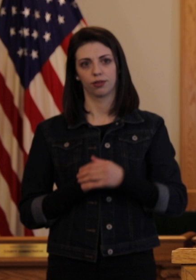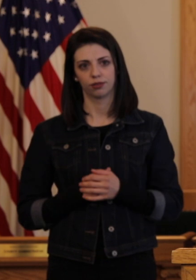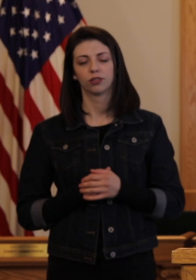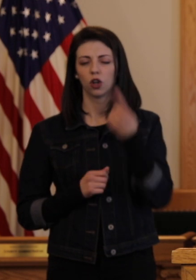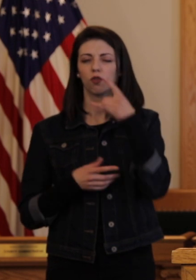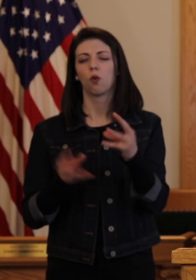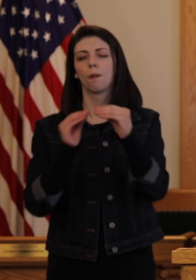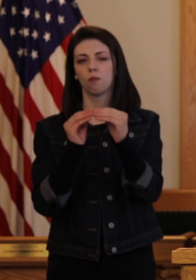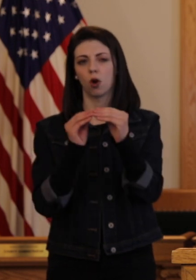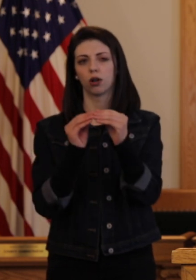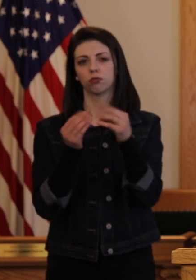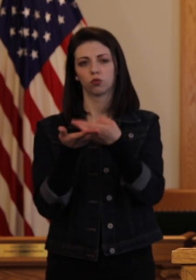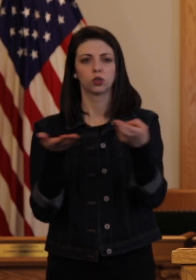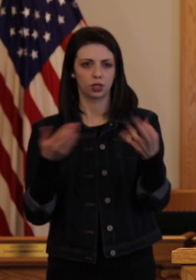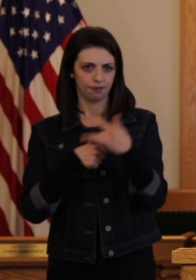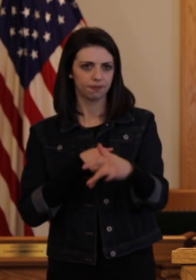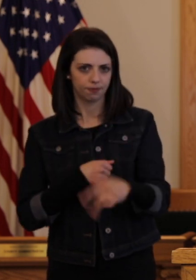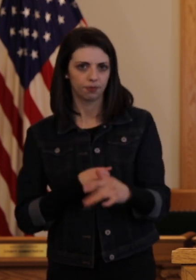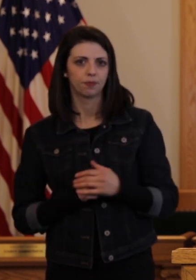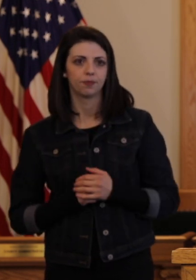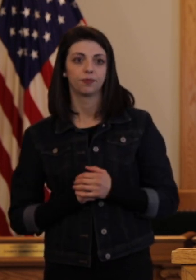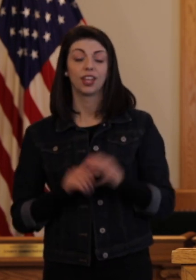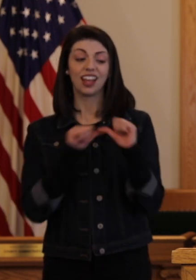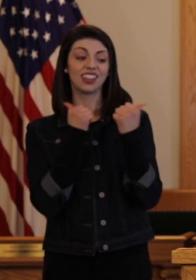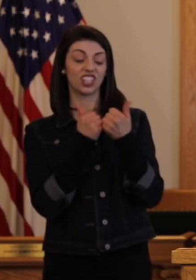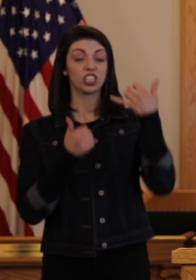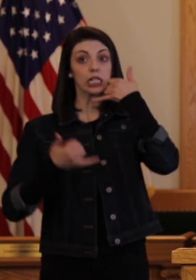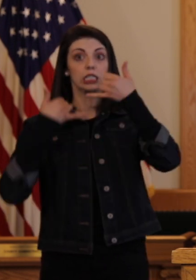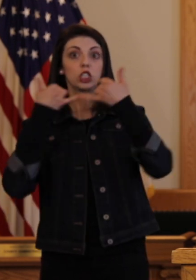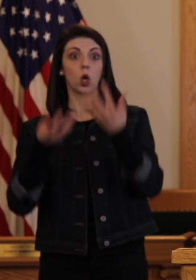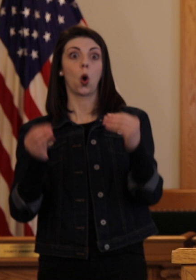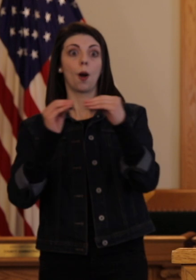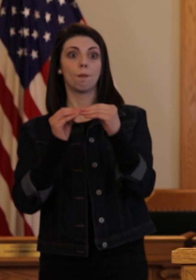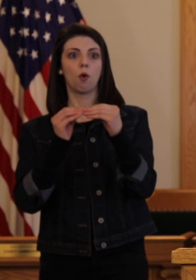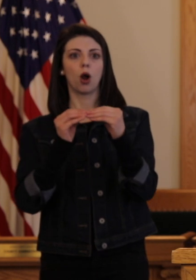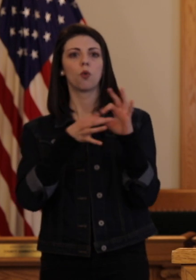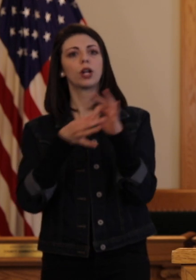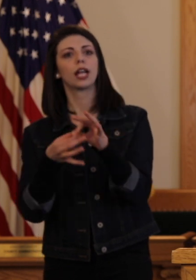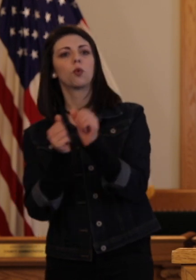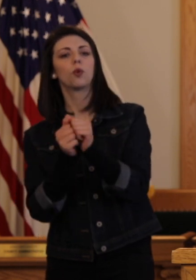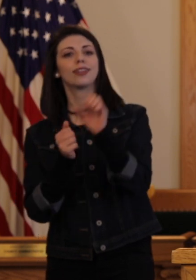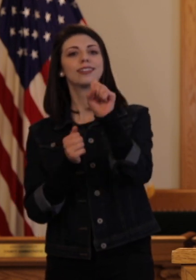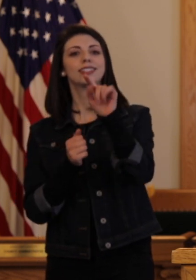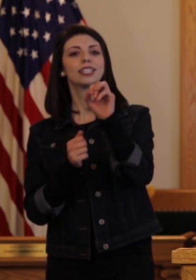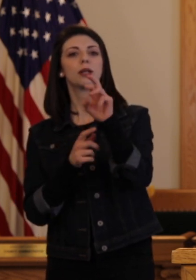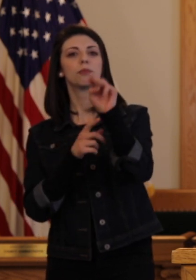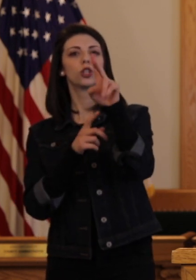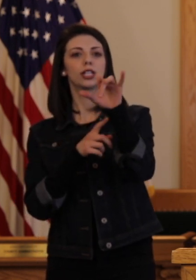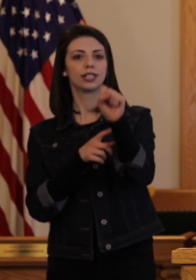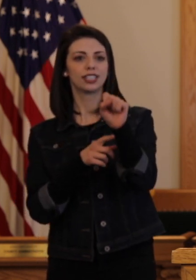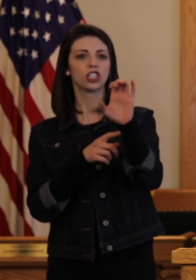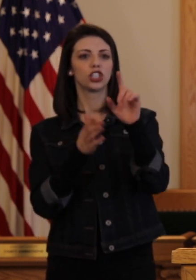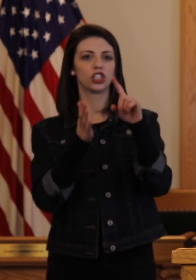additional resources. The agency has received a high volume of calls regarding stimulus checks, the status of the VA